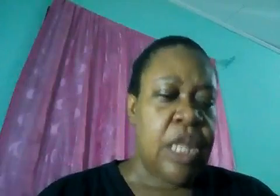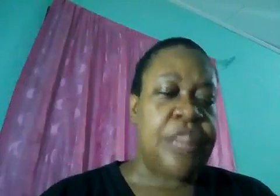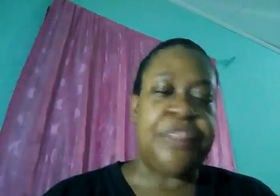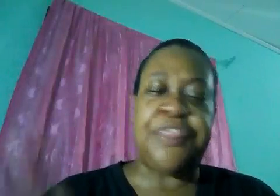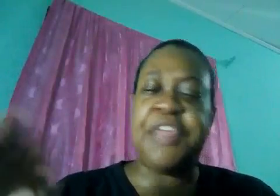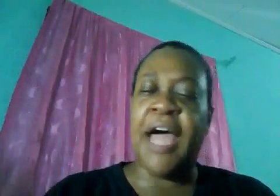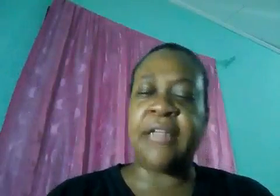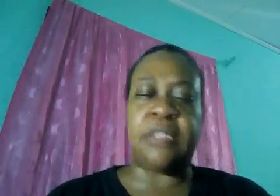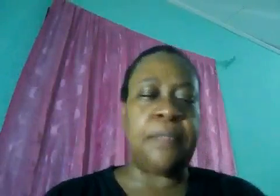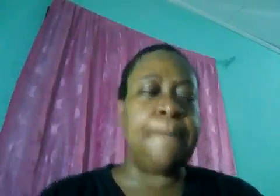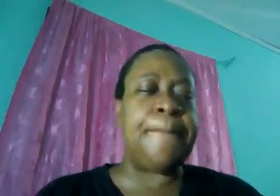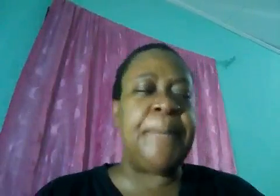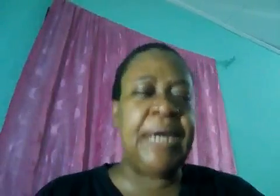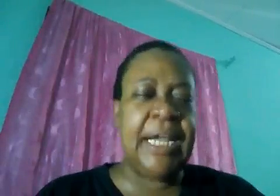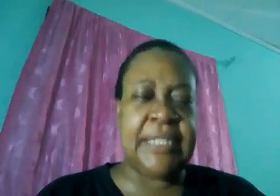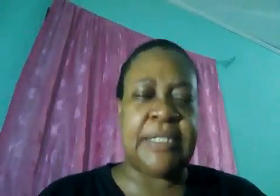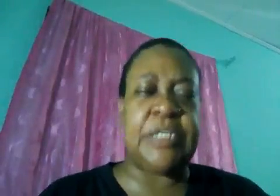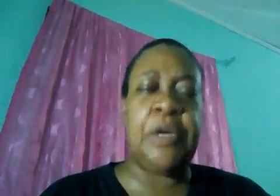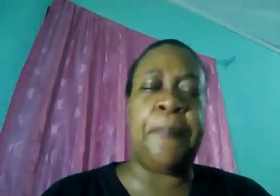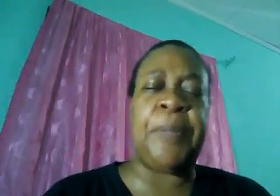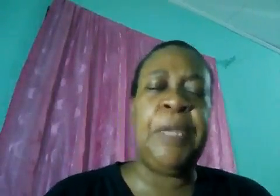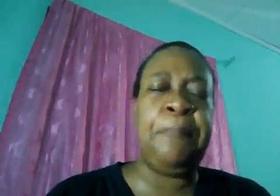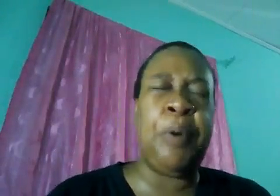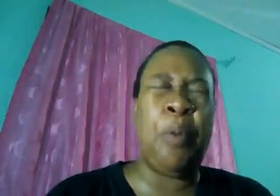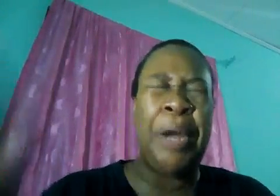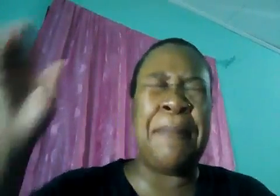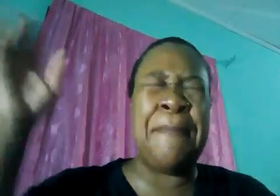that blessed your people with manna.